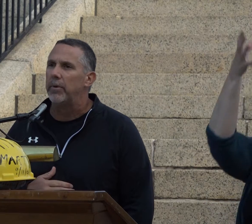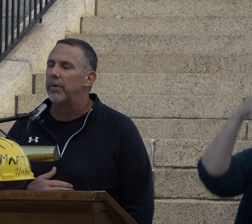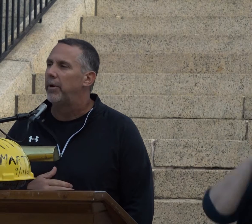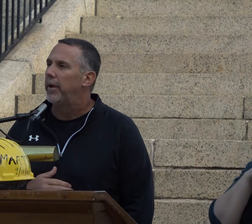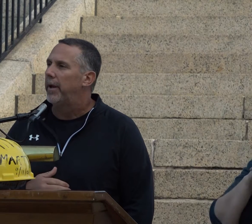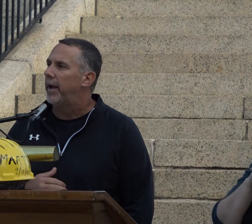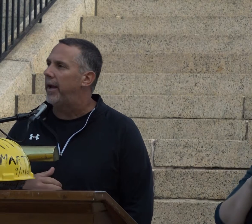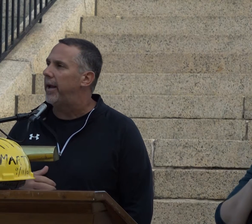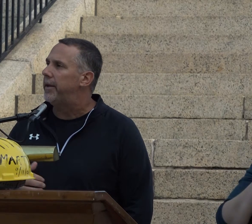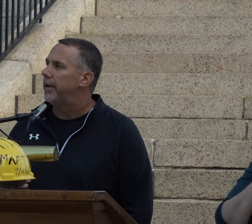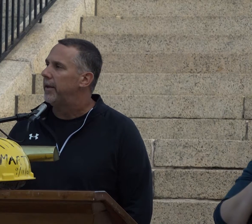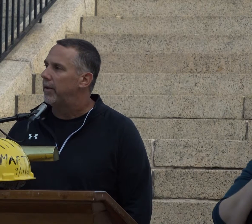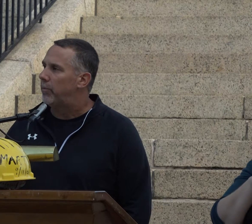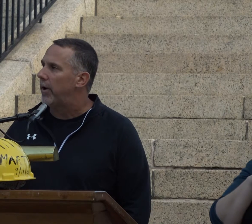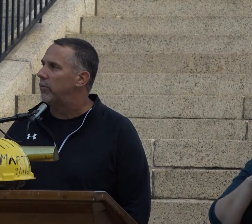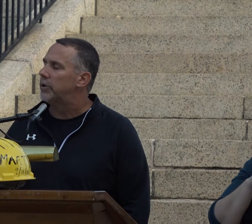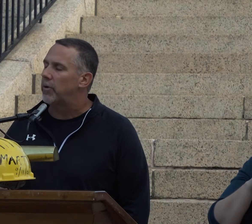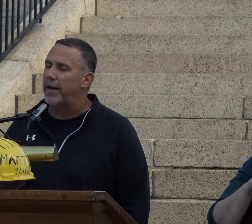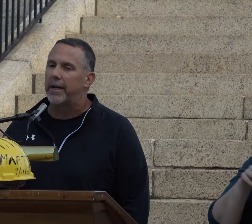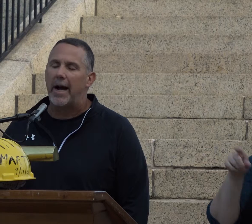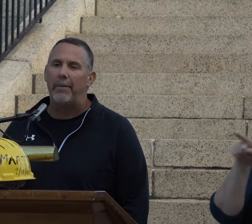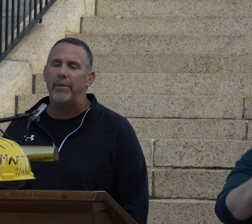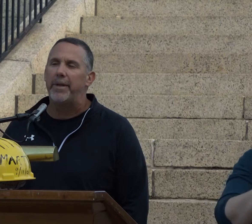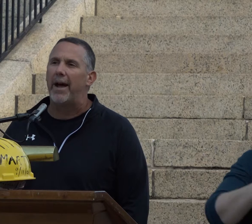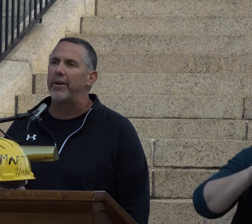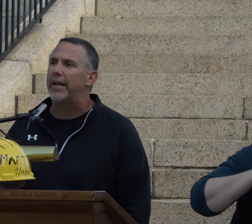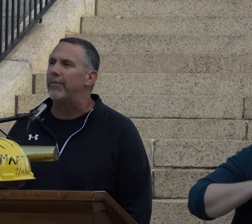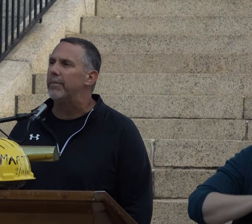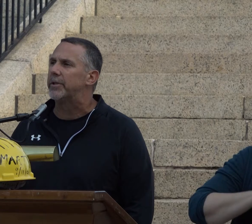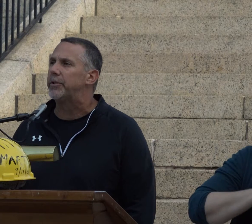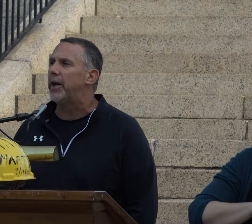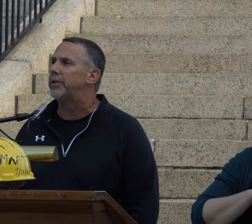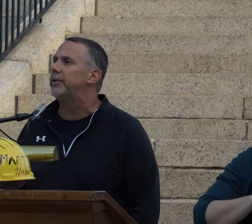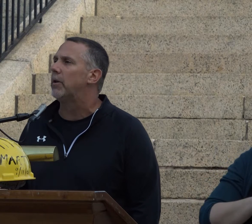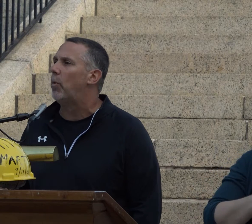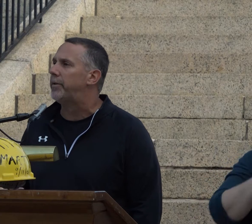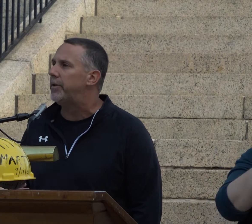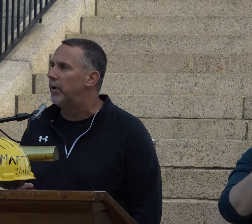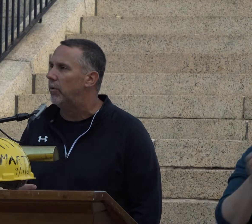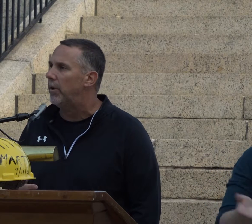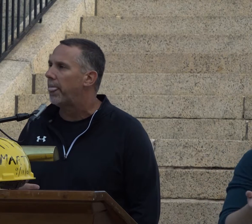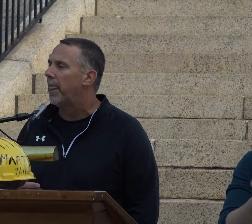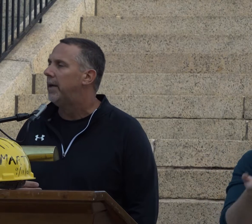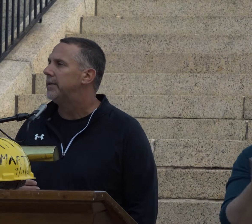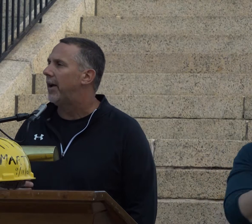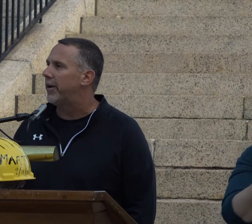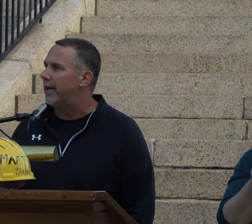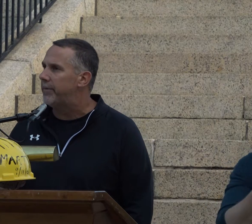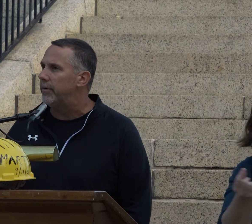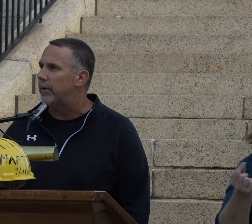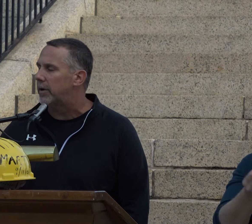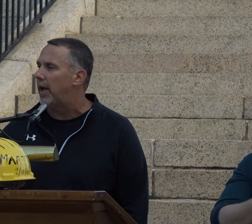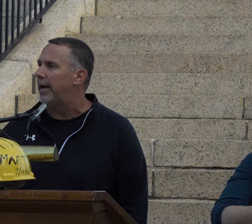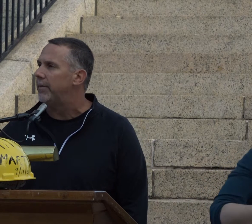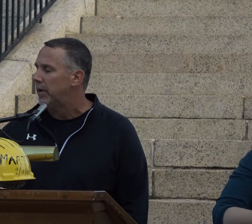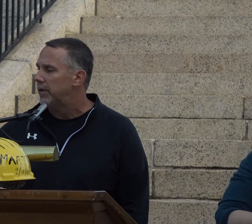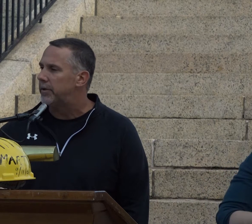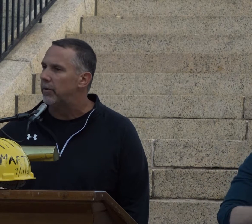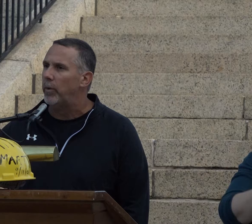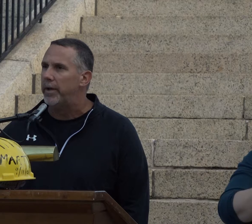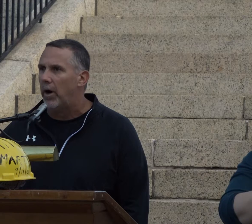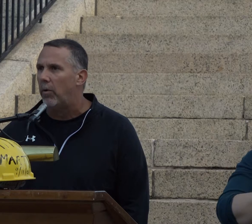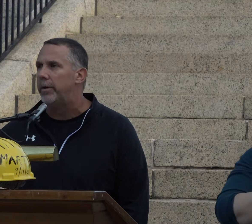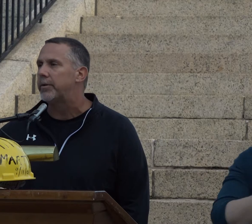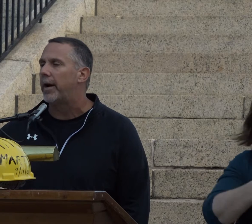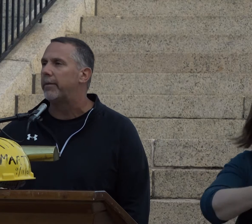behind him. And the brother was trying to calm him down and give him suggestions on what to do, telling him to climb